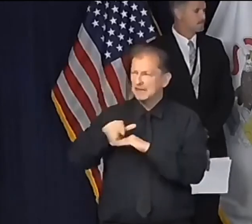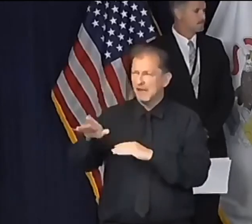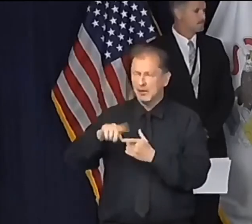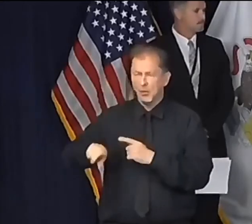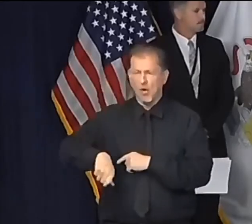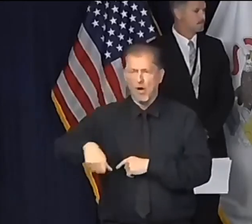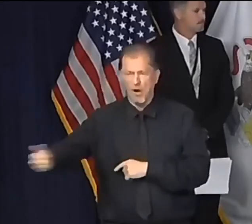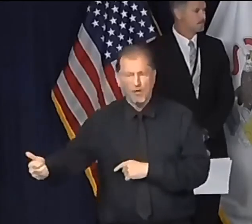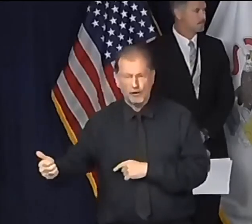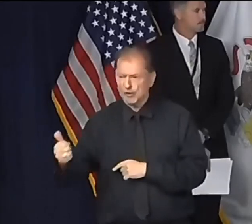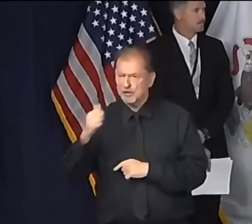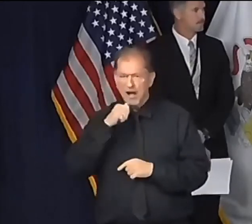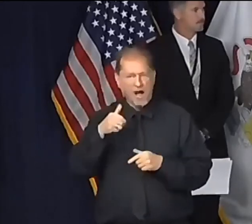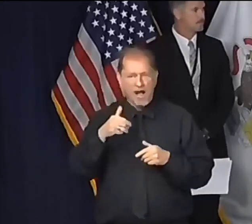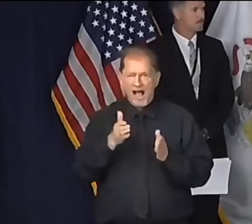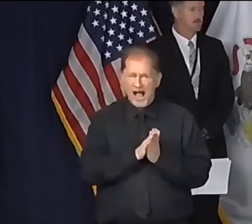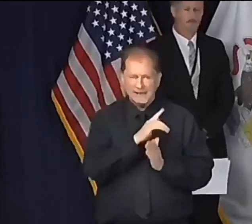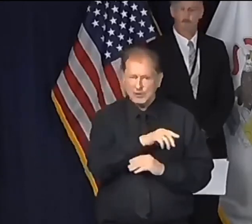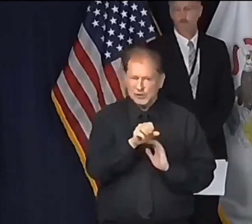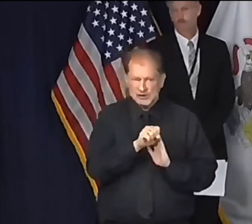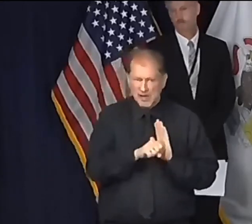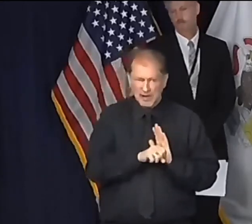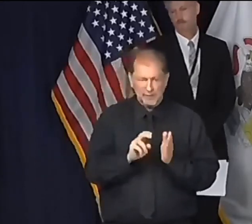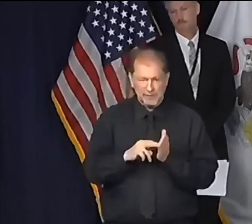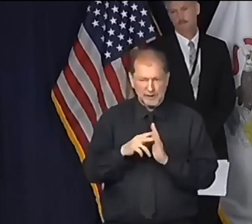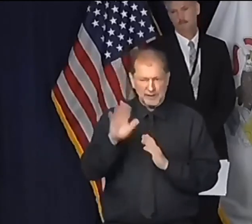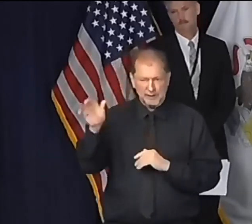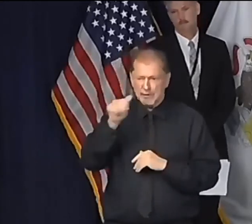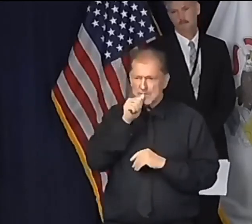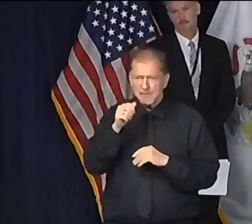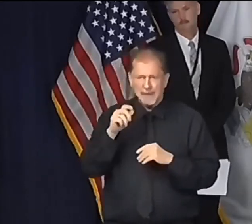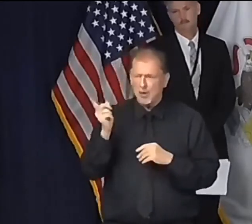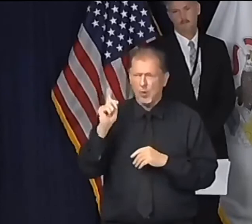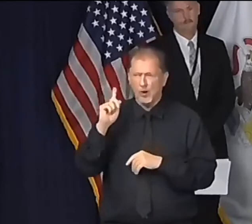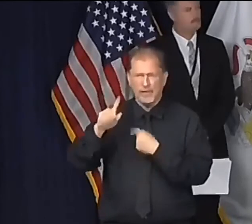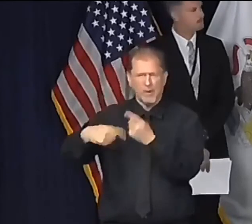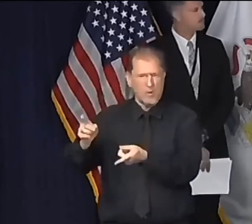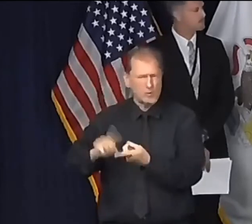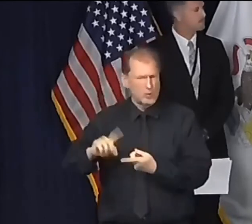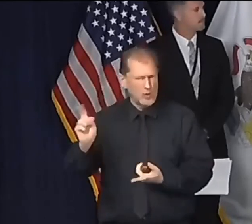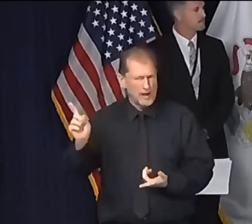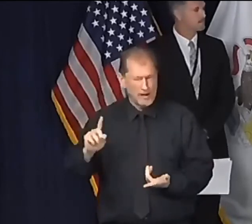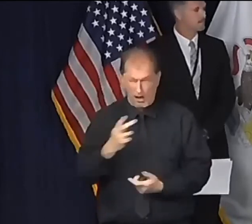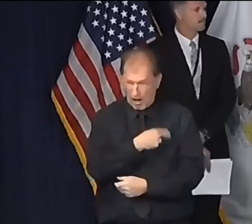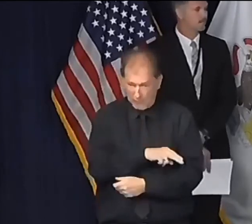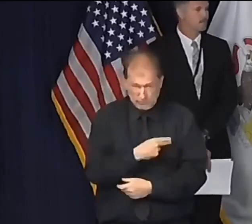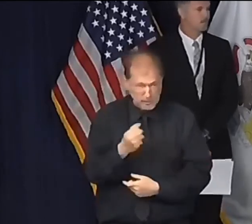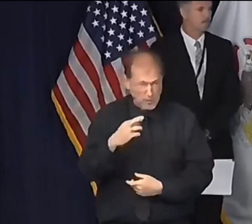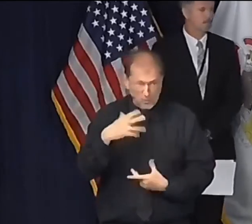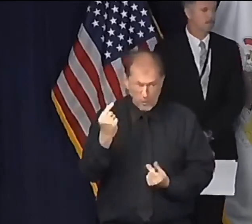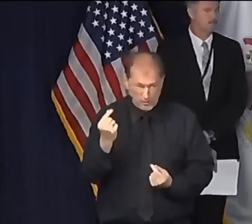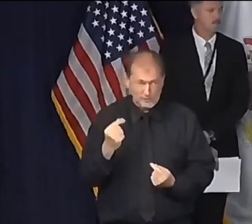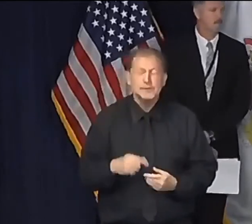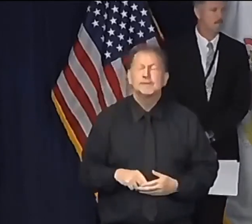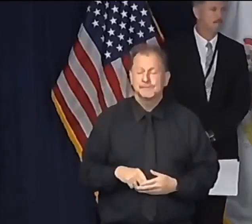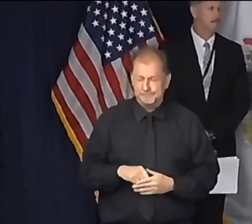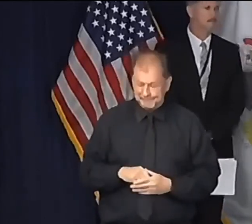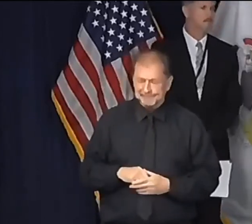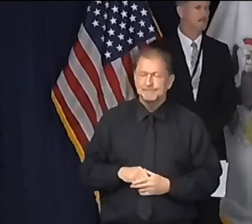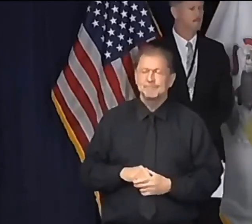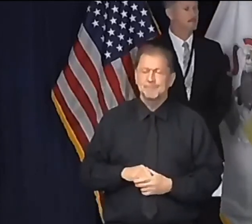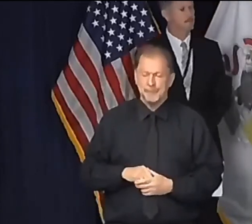systems without state input. Do we assume that that's hospital? Where did they go? Yeah, those tend to